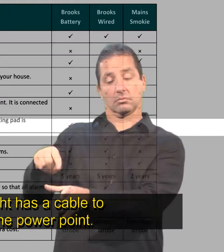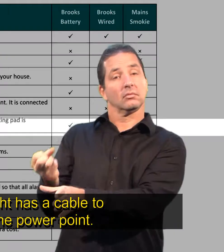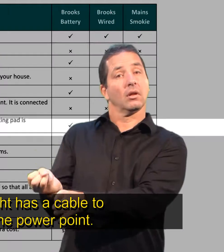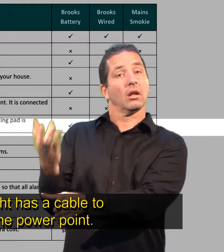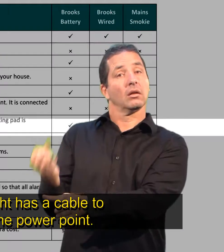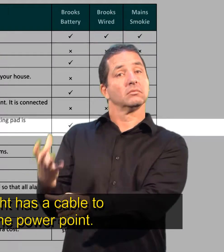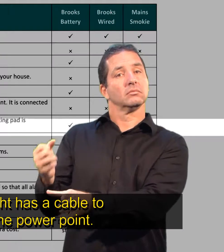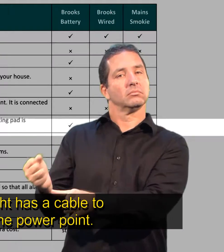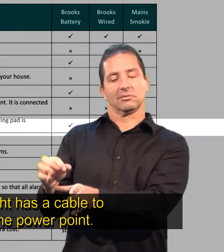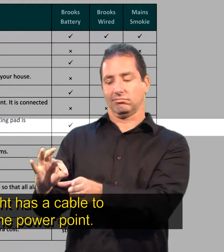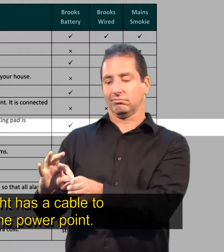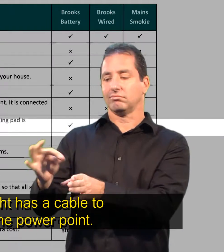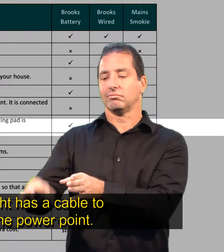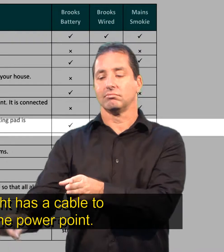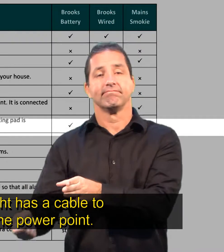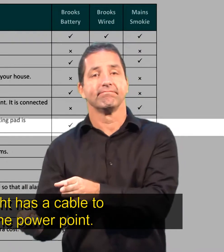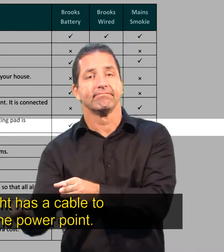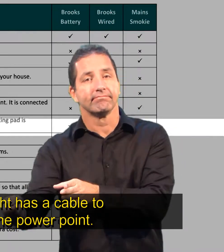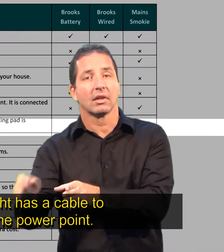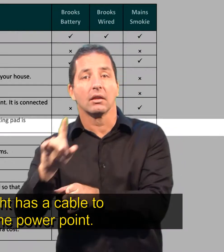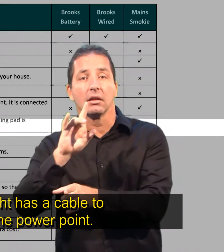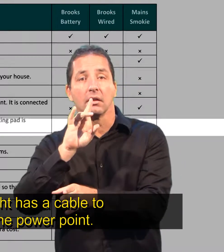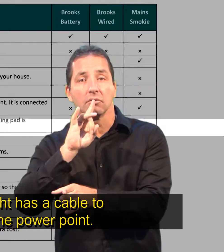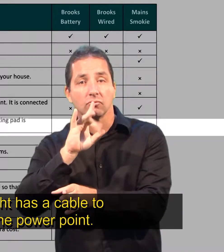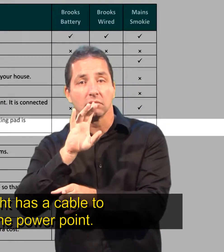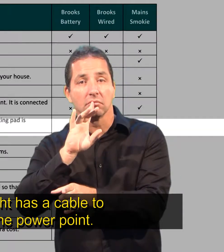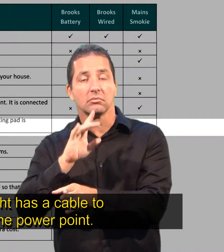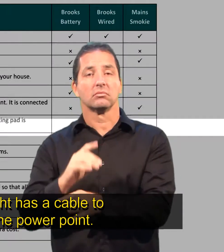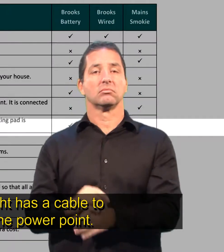The strobe light has a cable to connect to the power point.